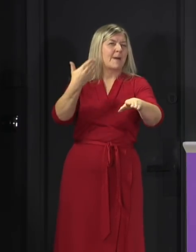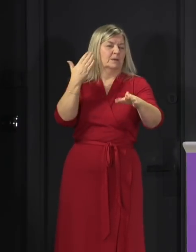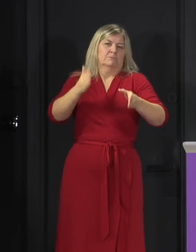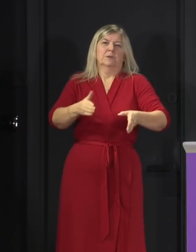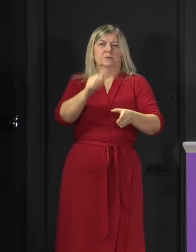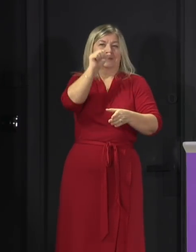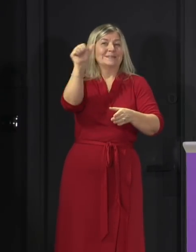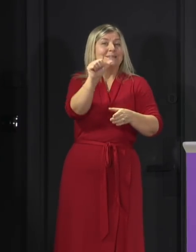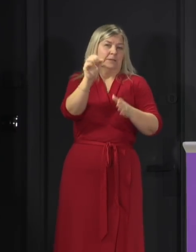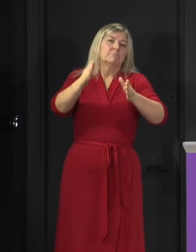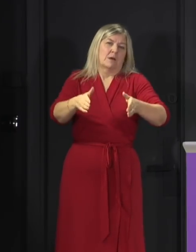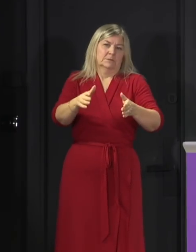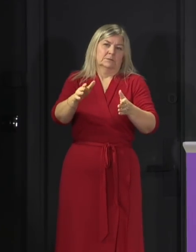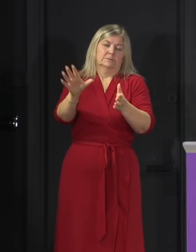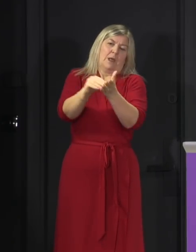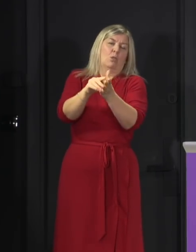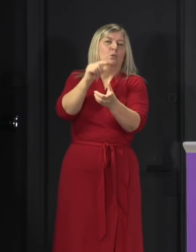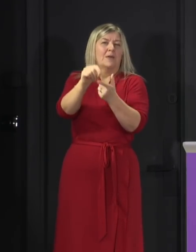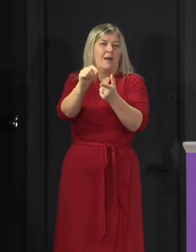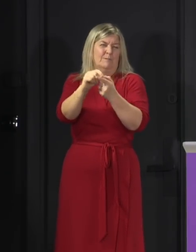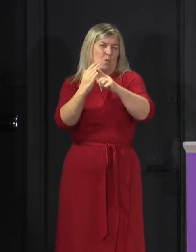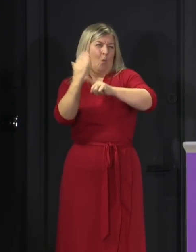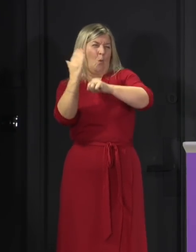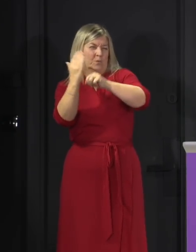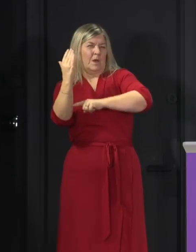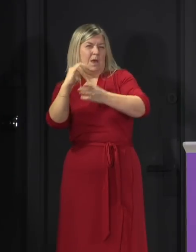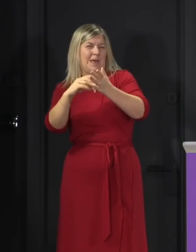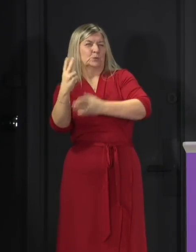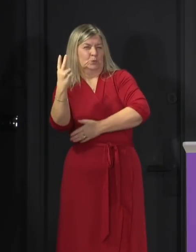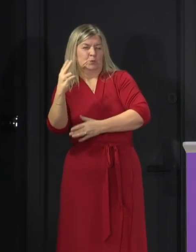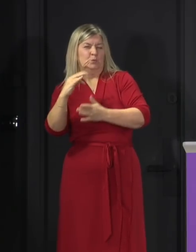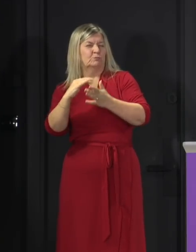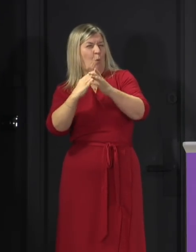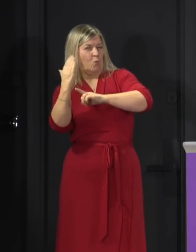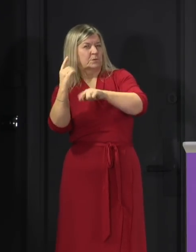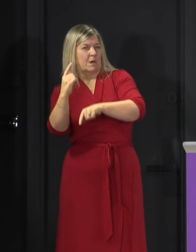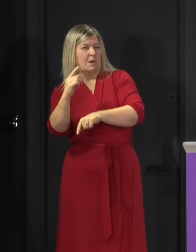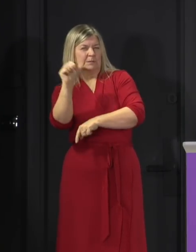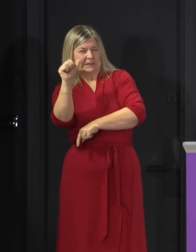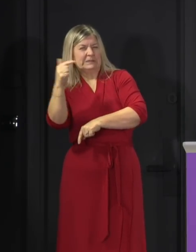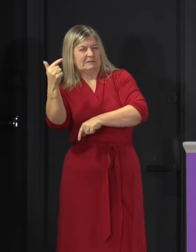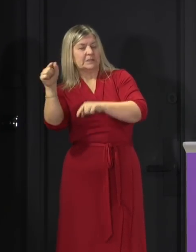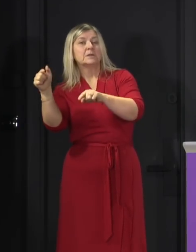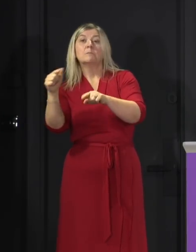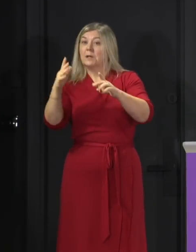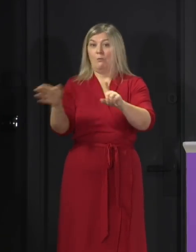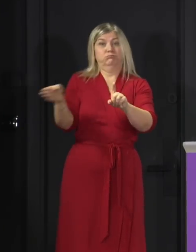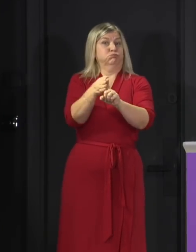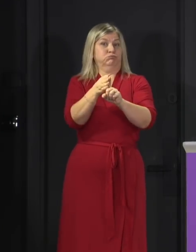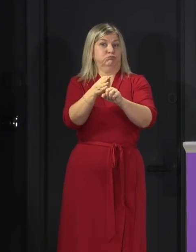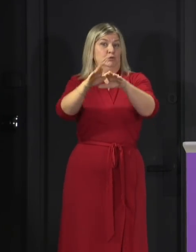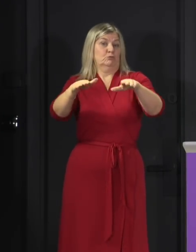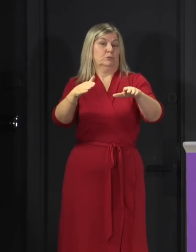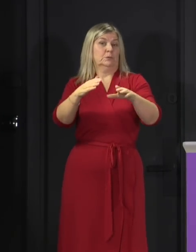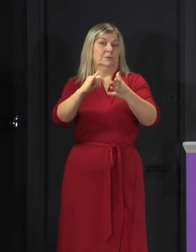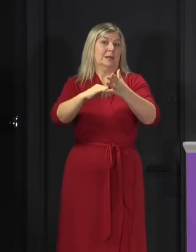app downloaded to your phone, so only older secondary school students could download it, but now it's available to all. Downloading